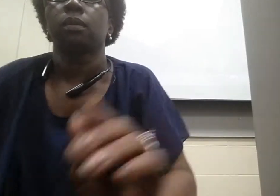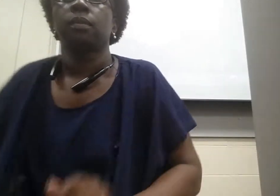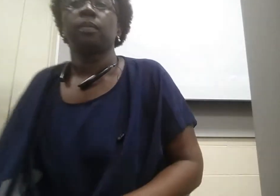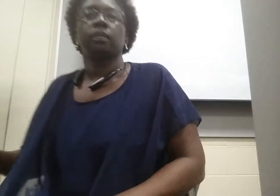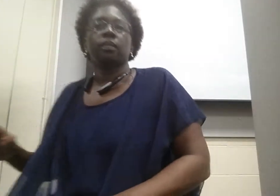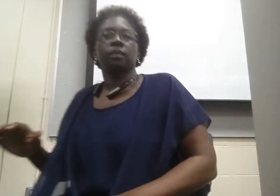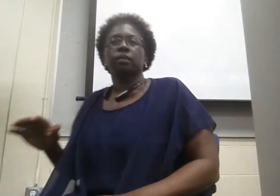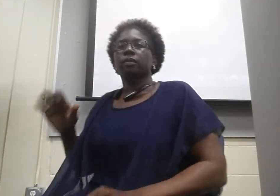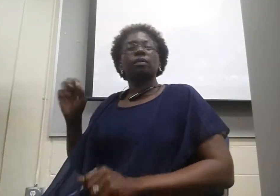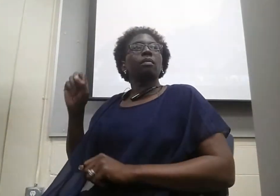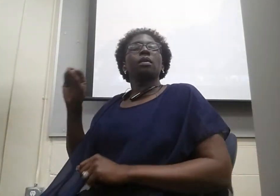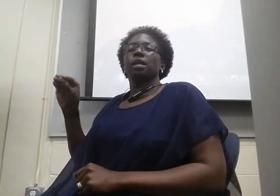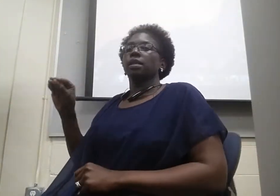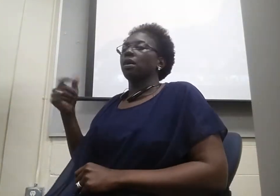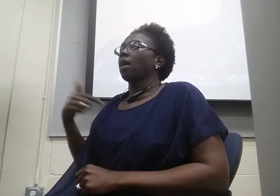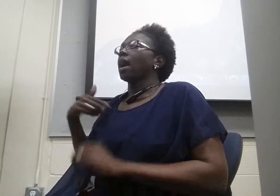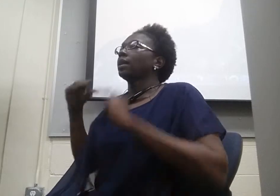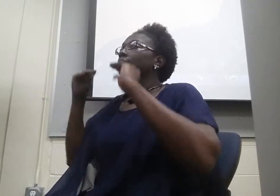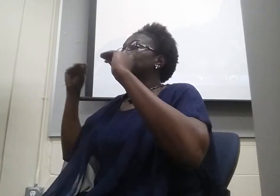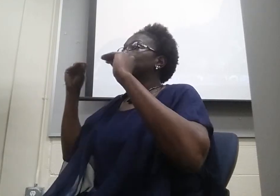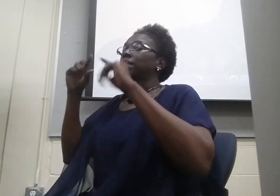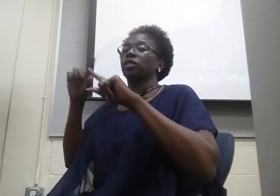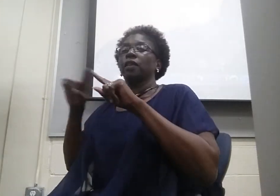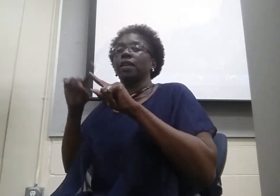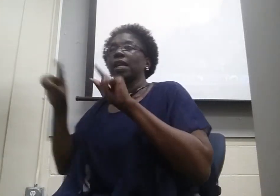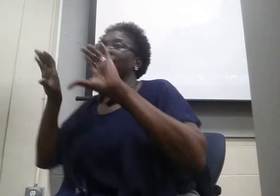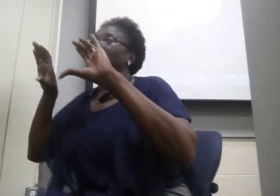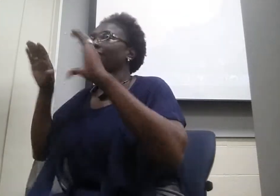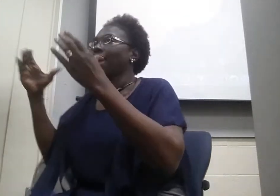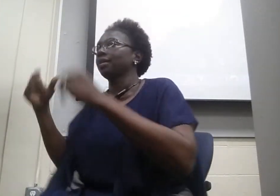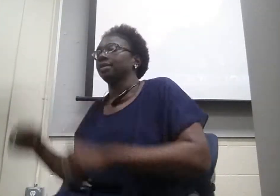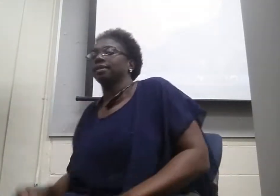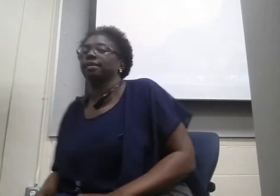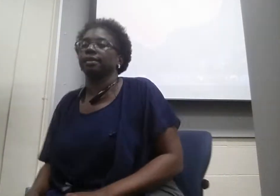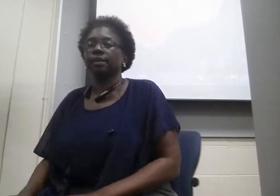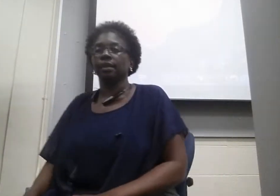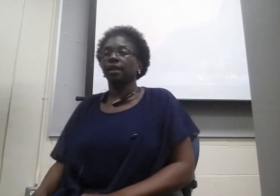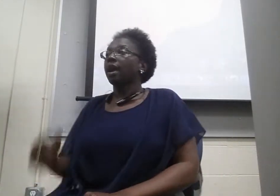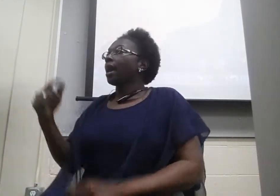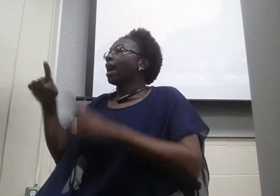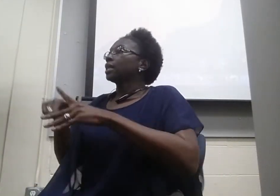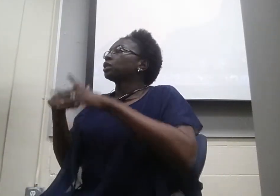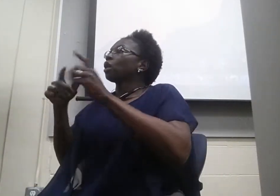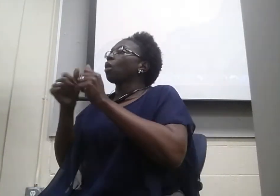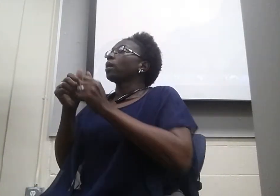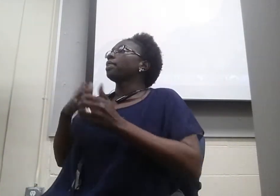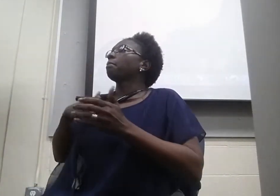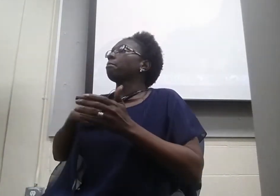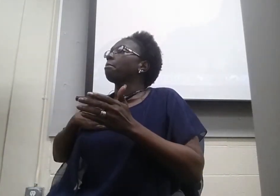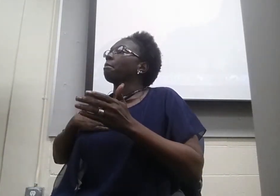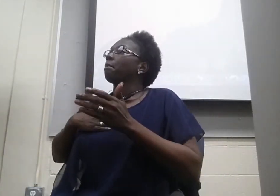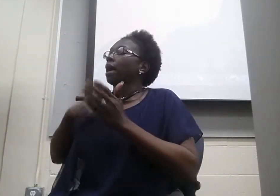embarrassing. You'll be okay with it. The reason I show my sketchbook, I've drawn all my life. And I